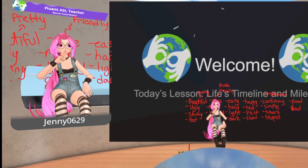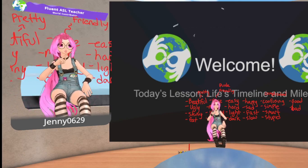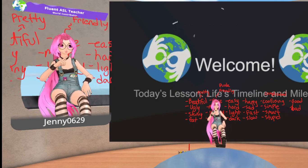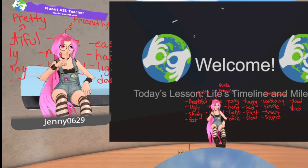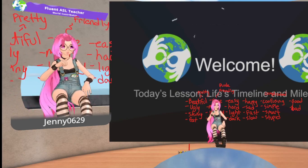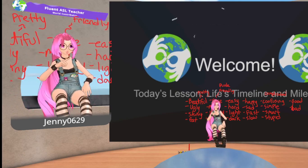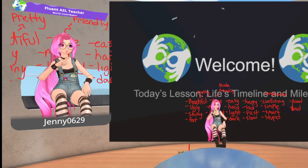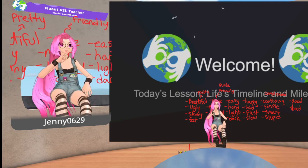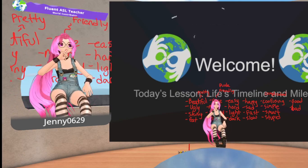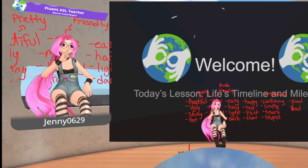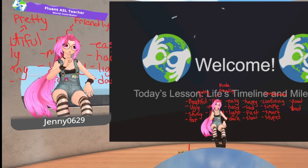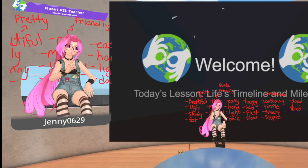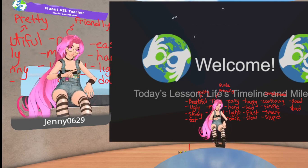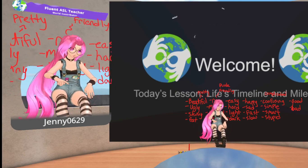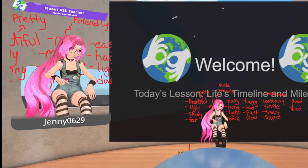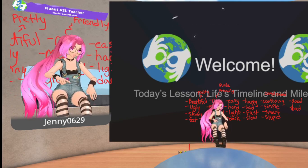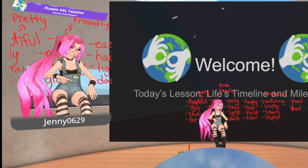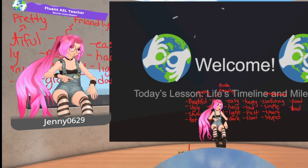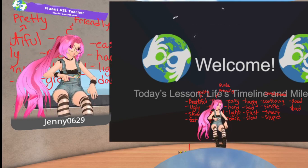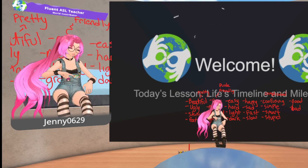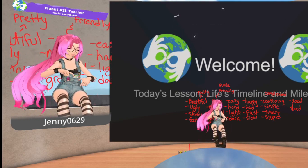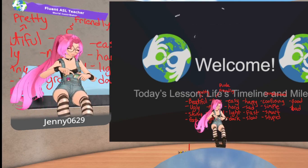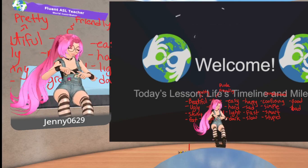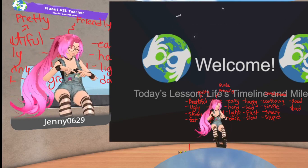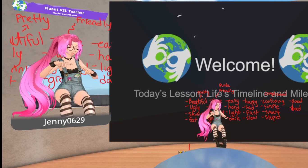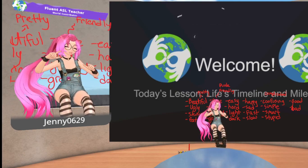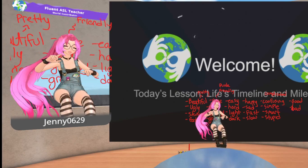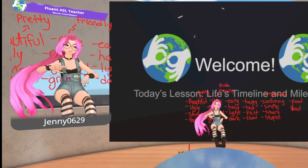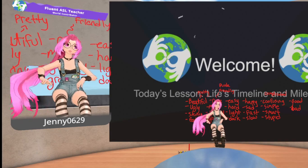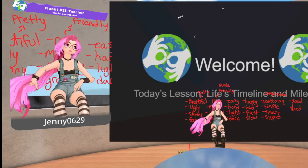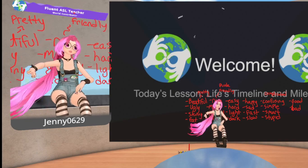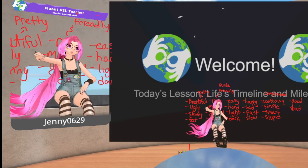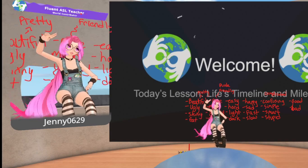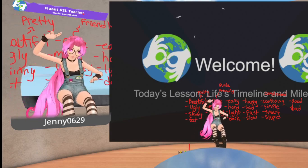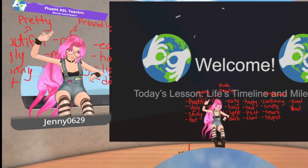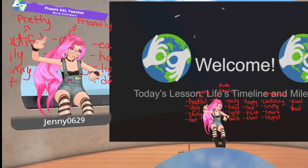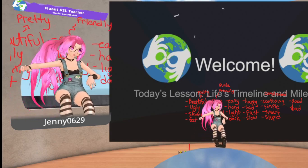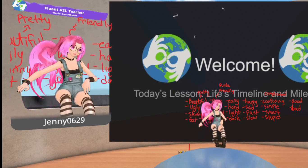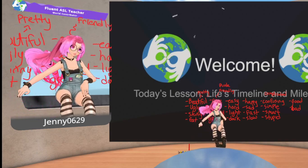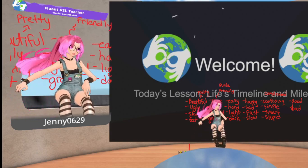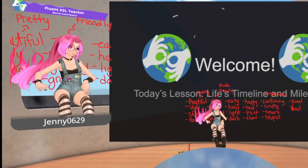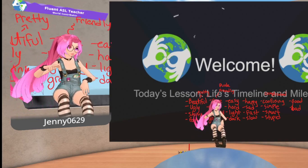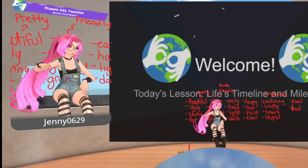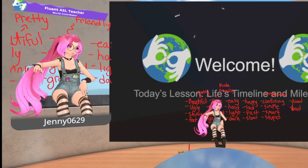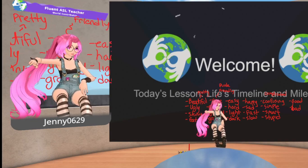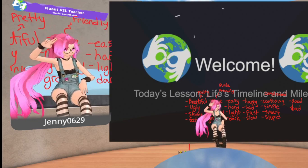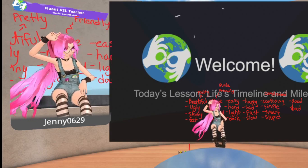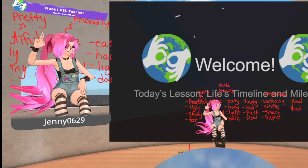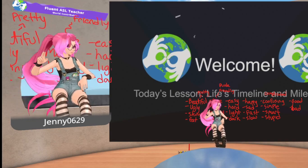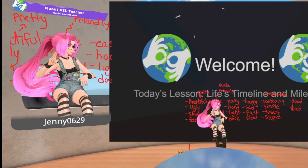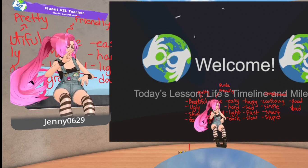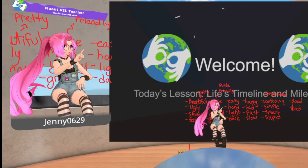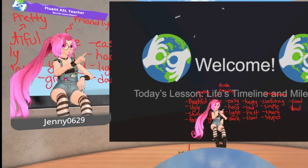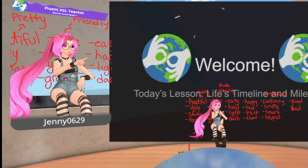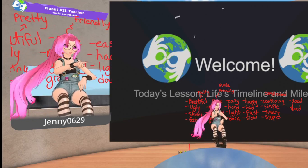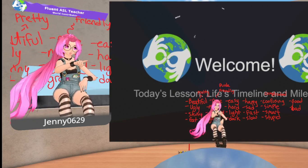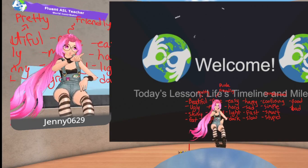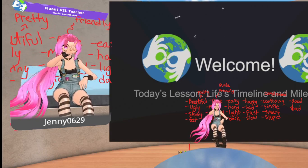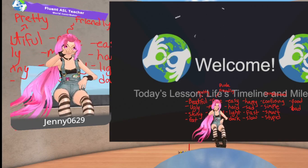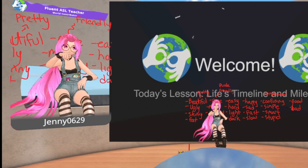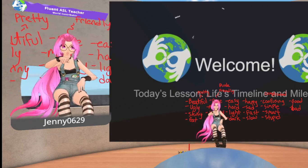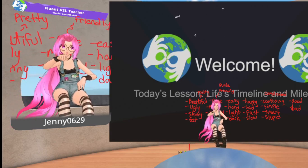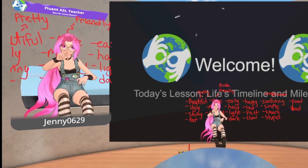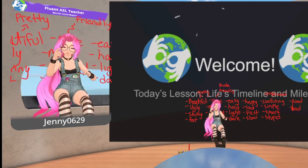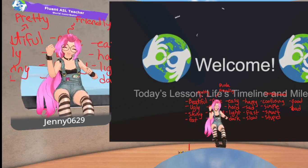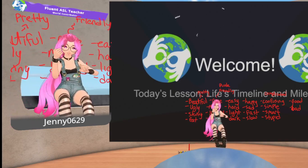if something is really stupid, you can exaggerate it and go like stupid, like really hit. But be